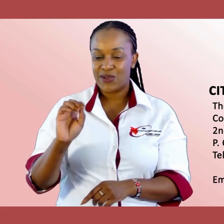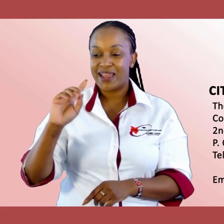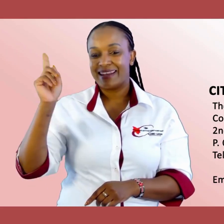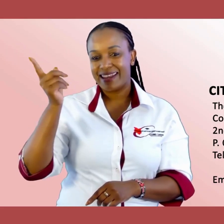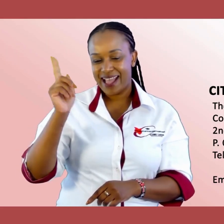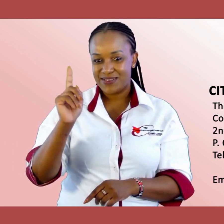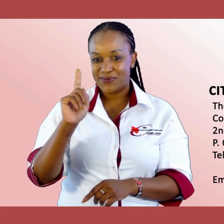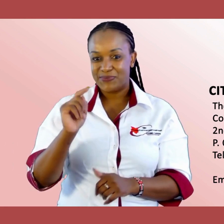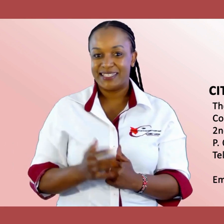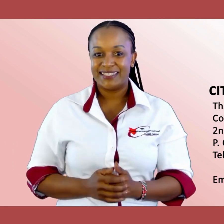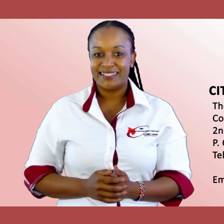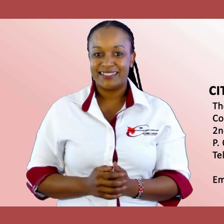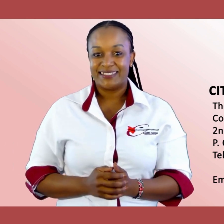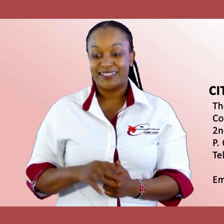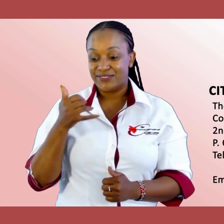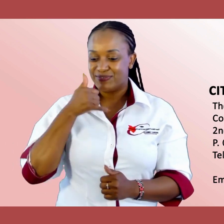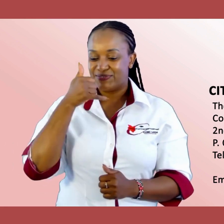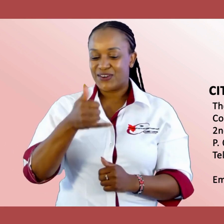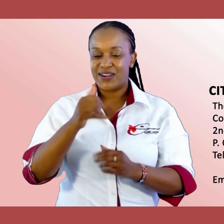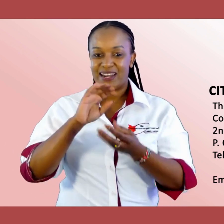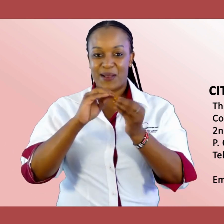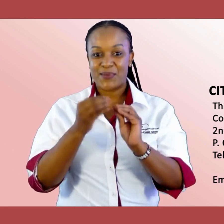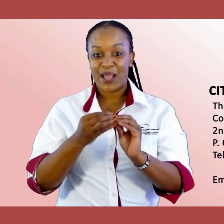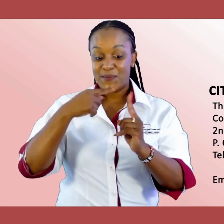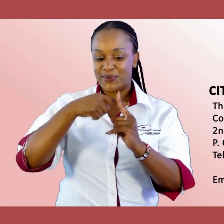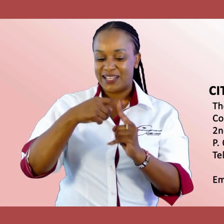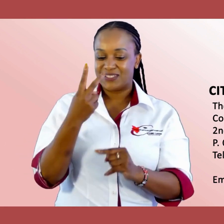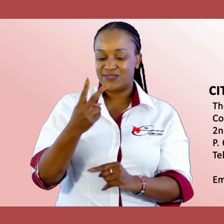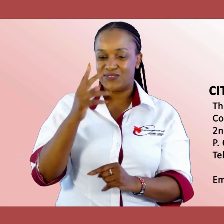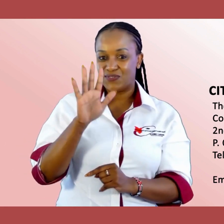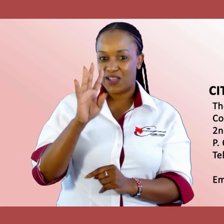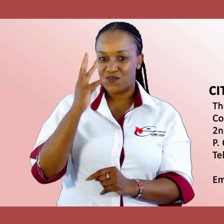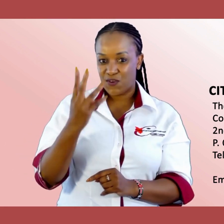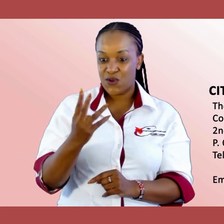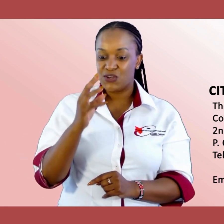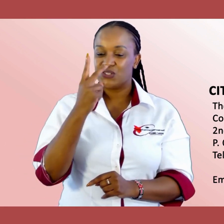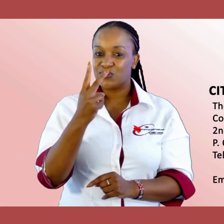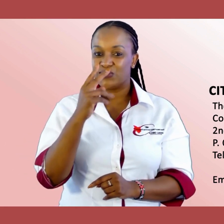20414-00200, Nairobi. Telephone +254